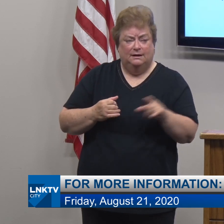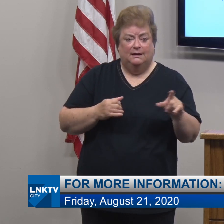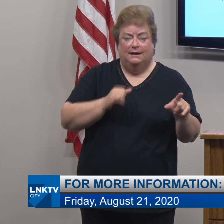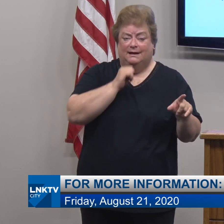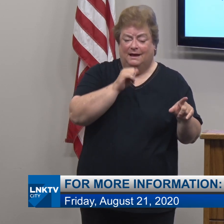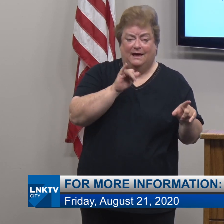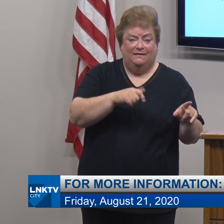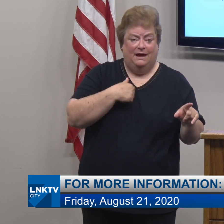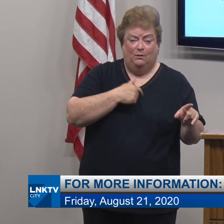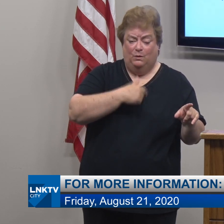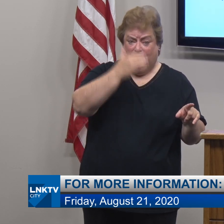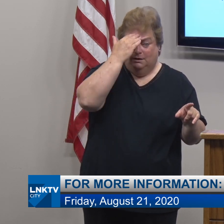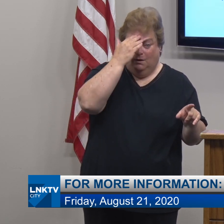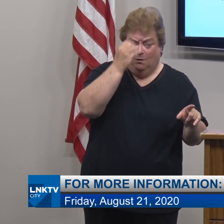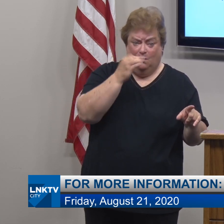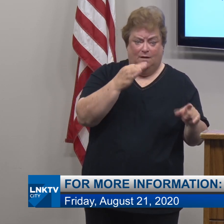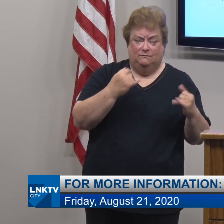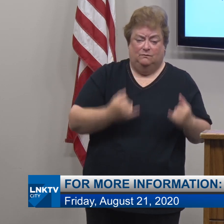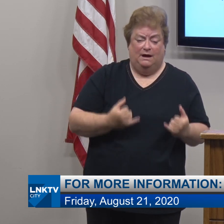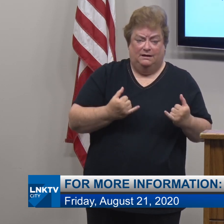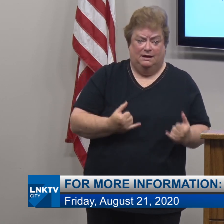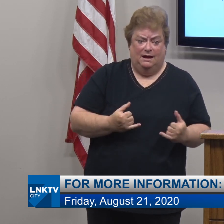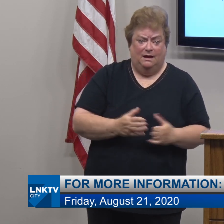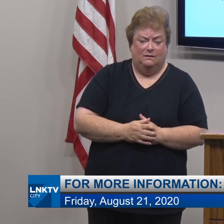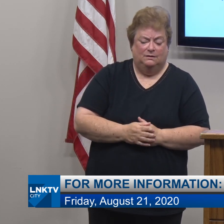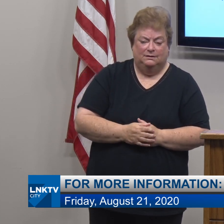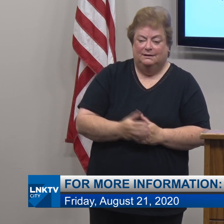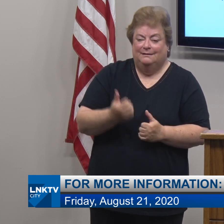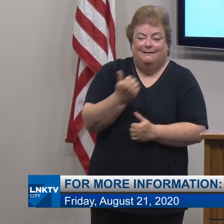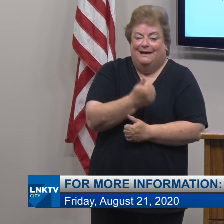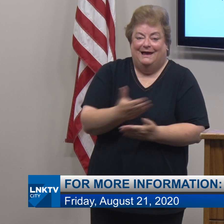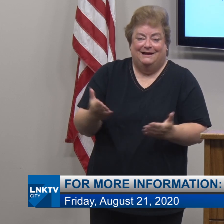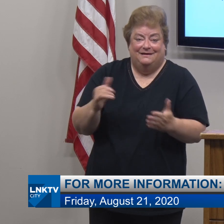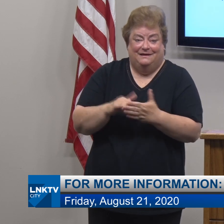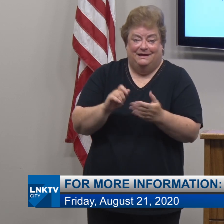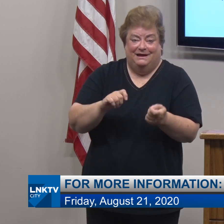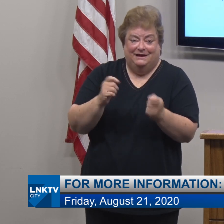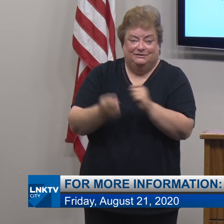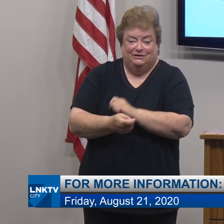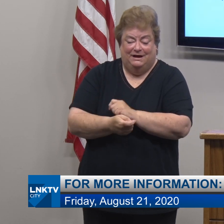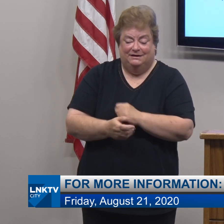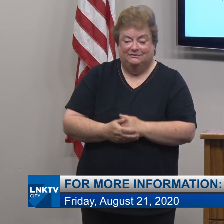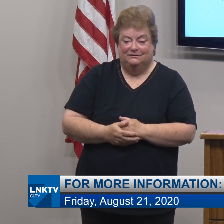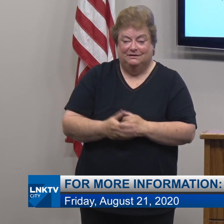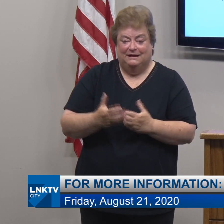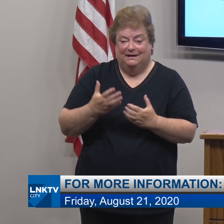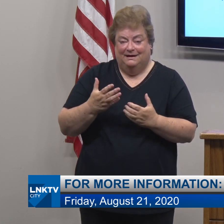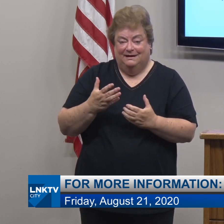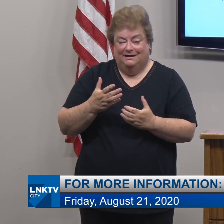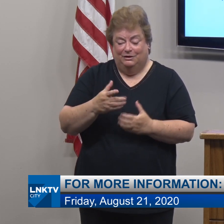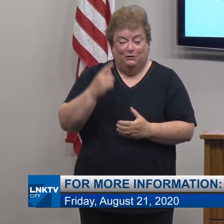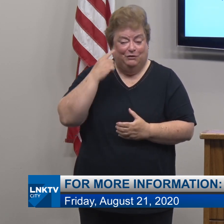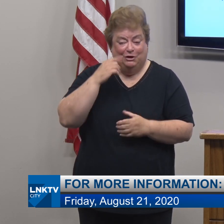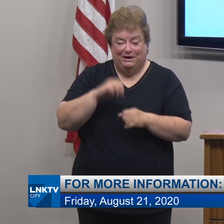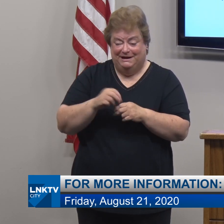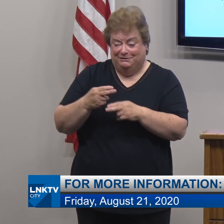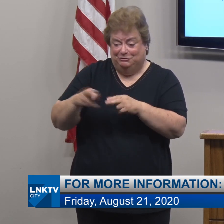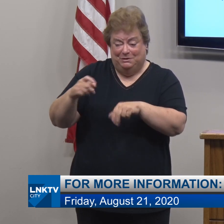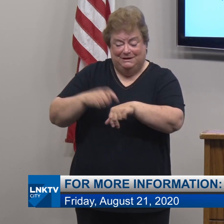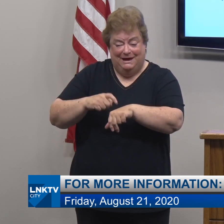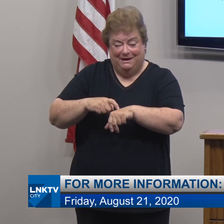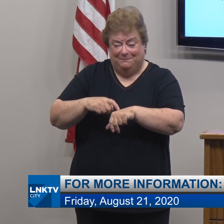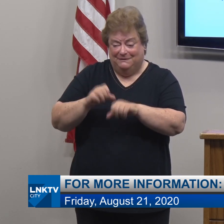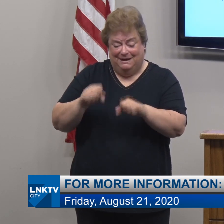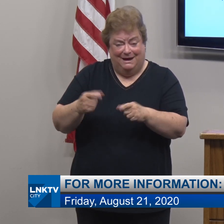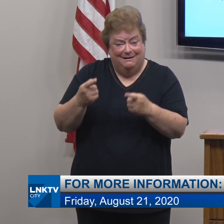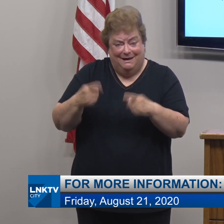right at this moment, you know. Anything can change, as you've all heard, in a short period of time. But that's why